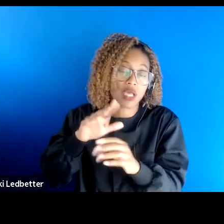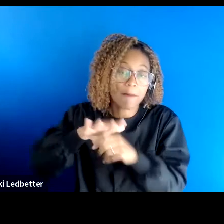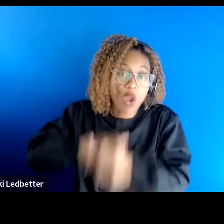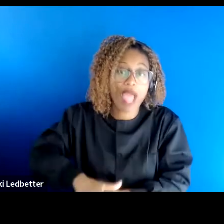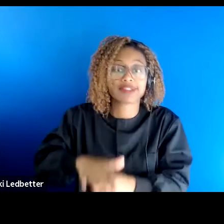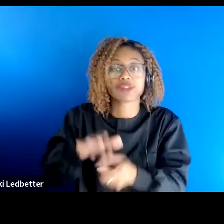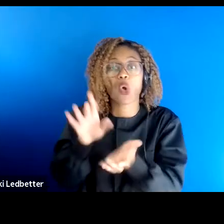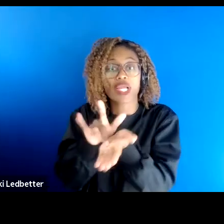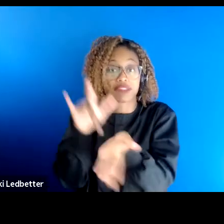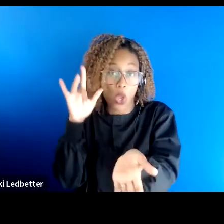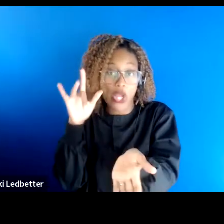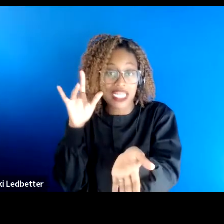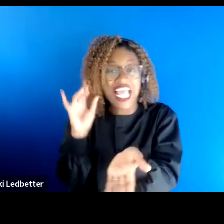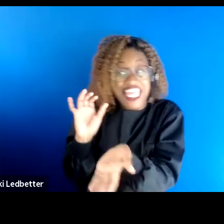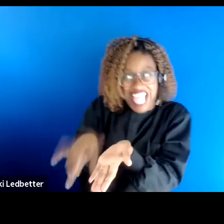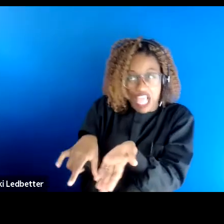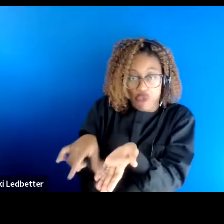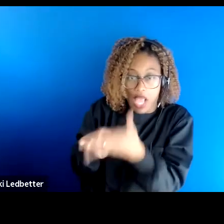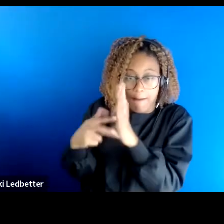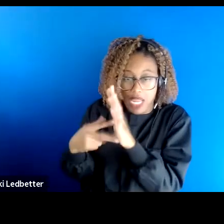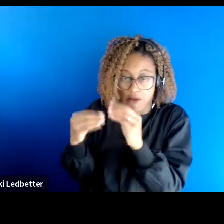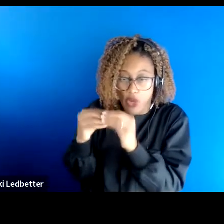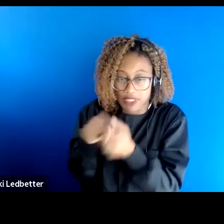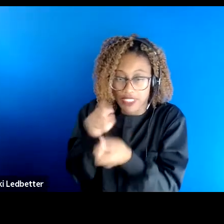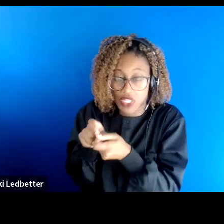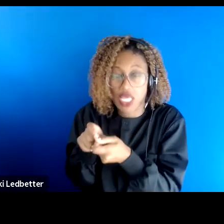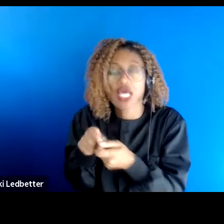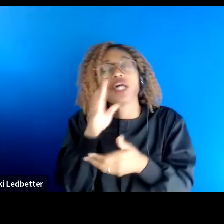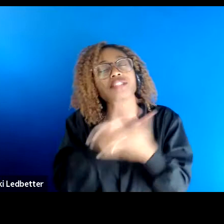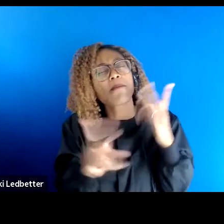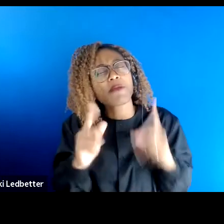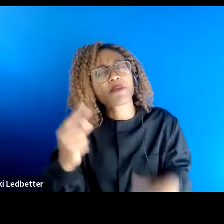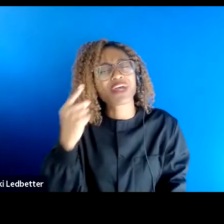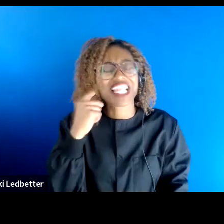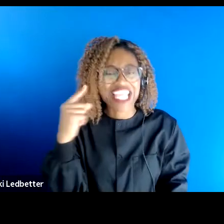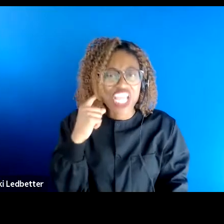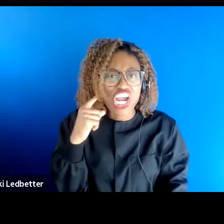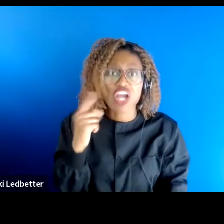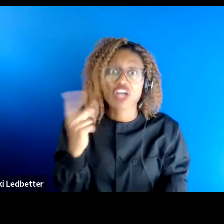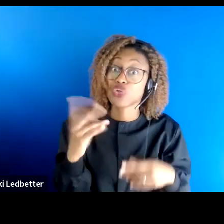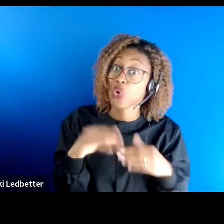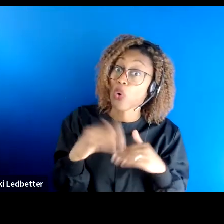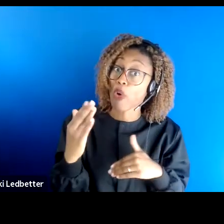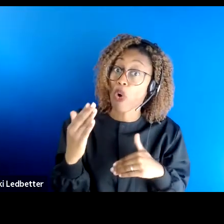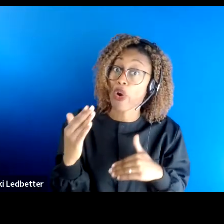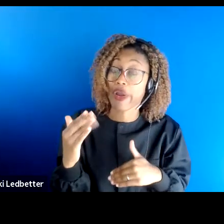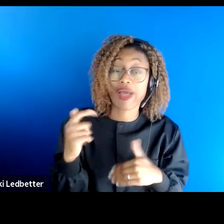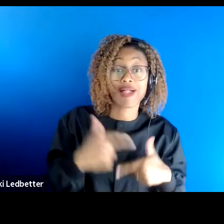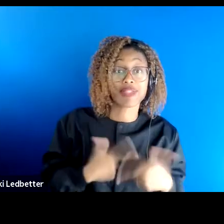identity, some people kind of hear that and think that it means that they